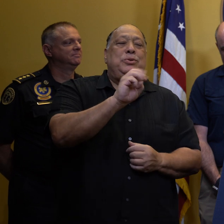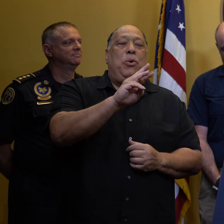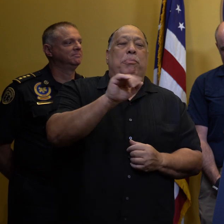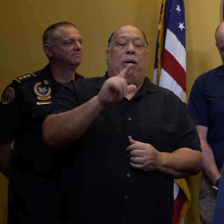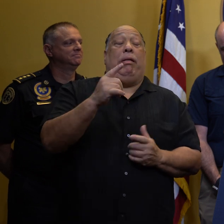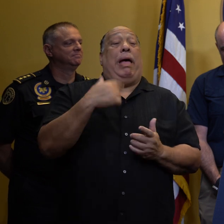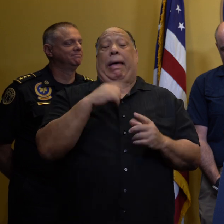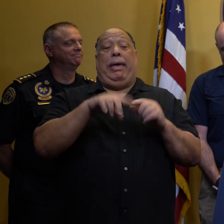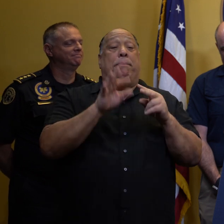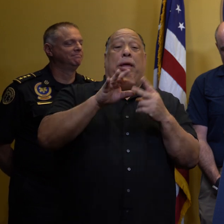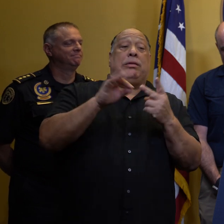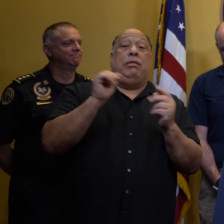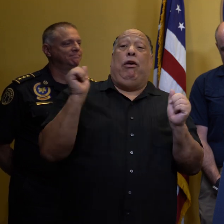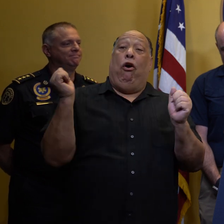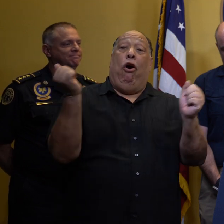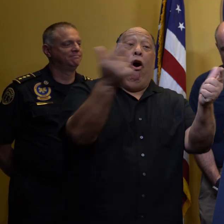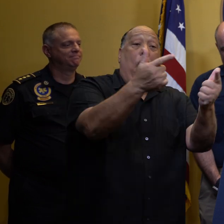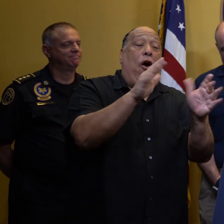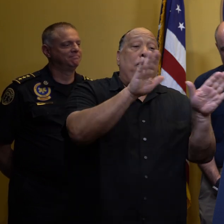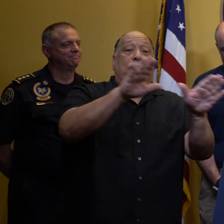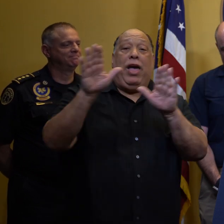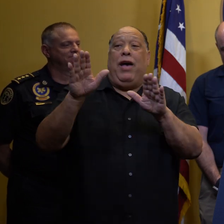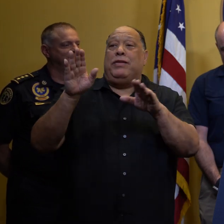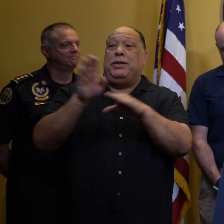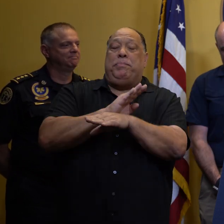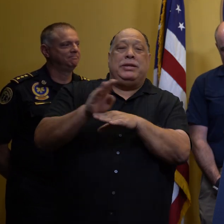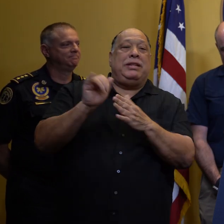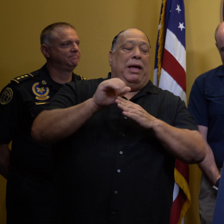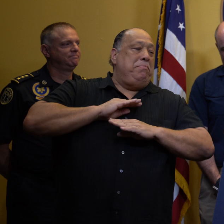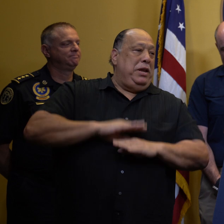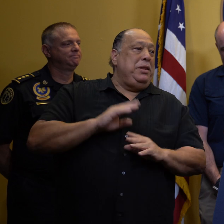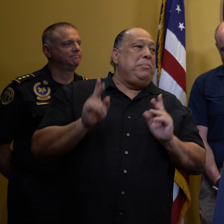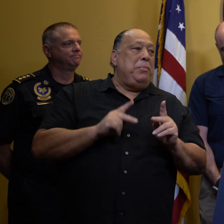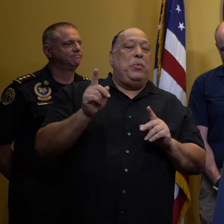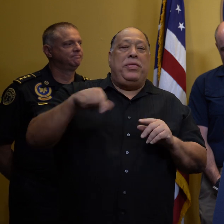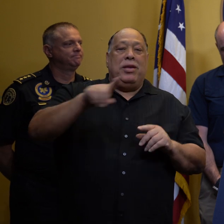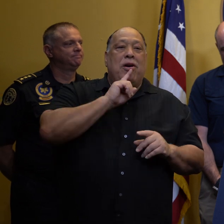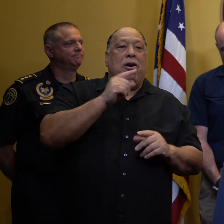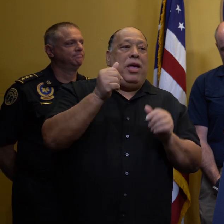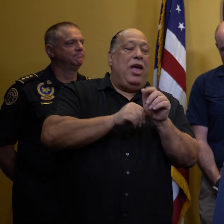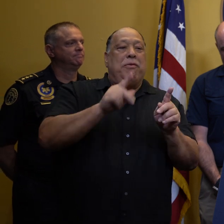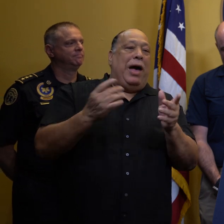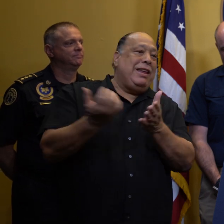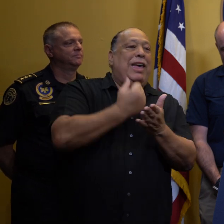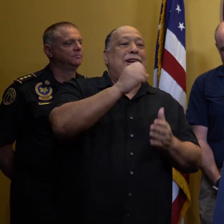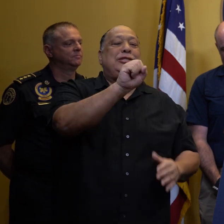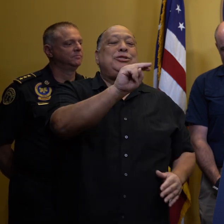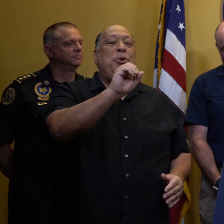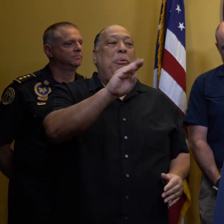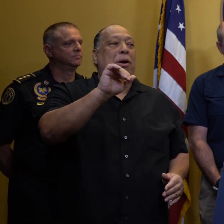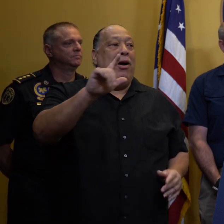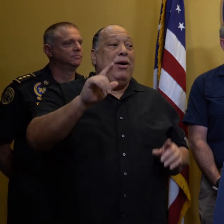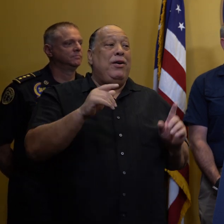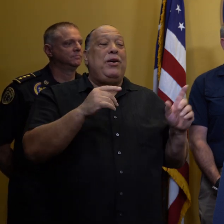choose. I go to all of them. They're all fabulous. And they're businesses that are meeting our people where they are. So everybody gets Snowball. So thank you so